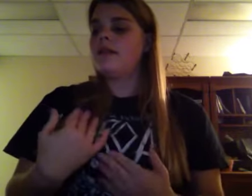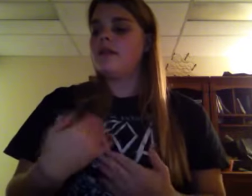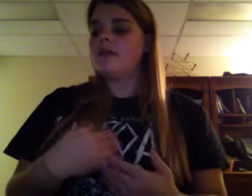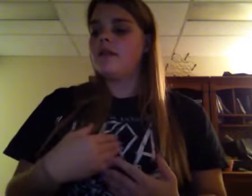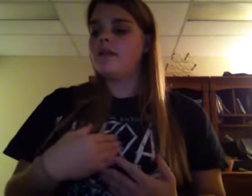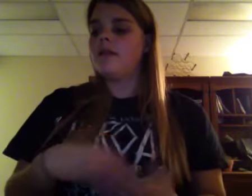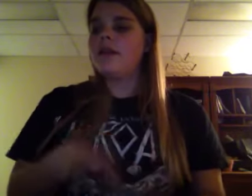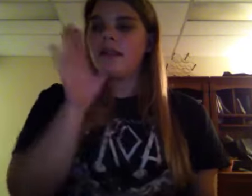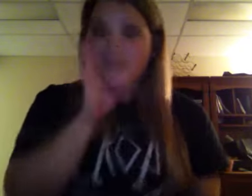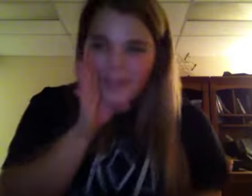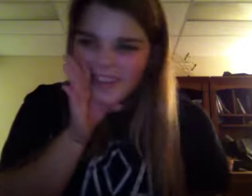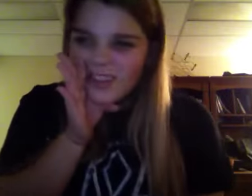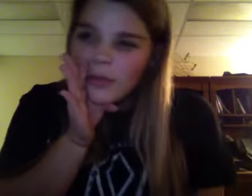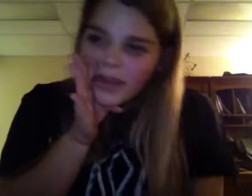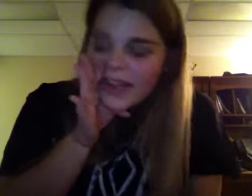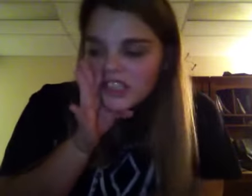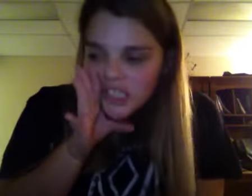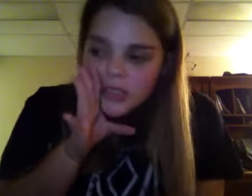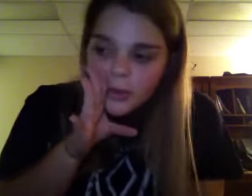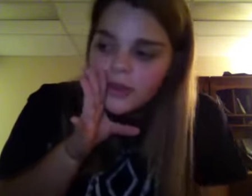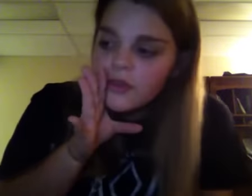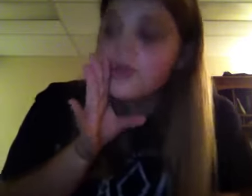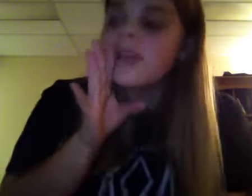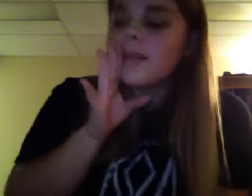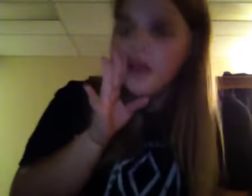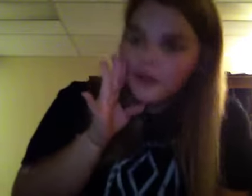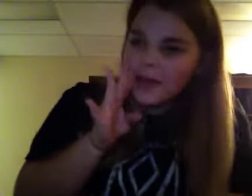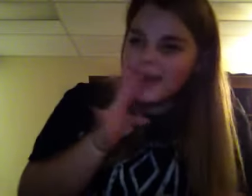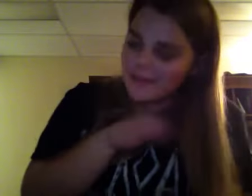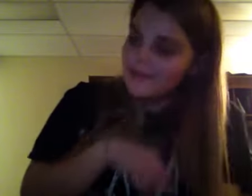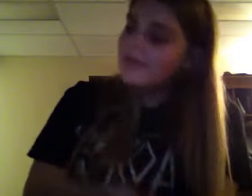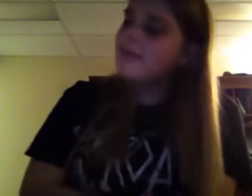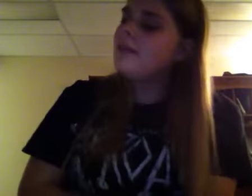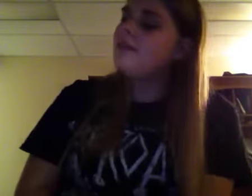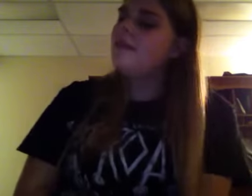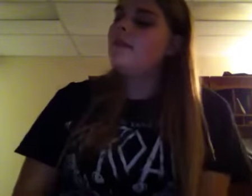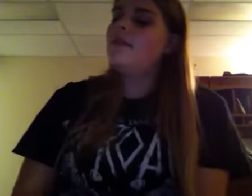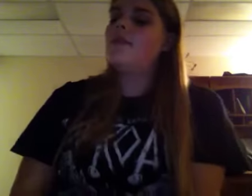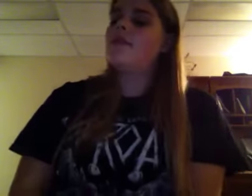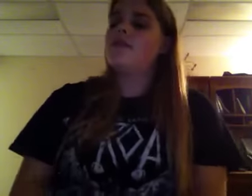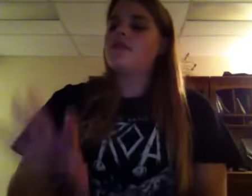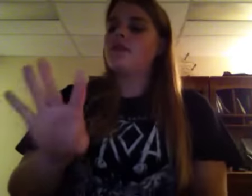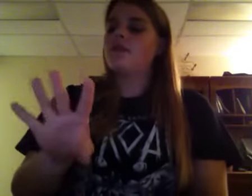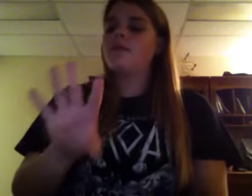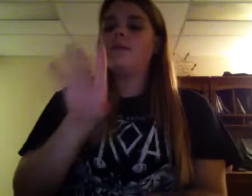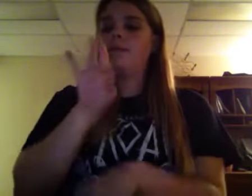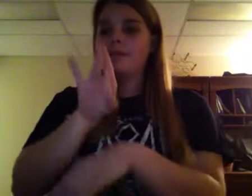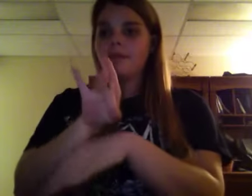8:30 in the morning. And this is really actually totally true because I'm not creative. So